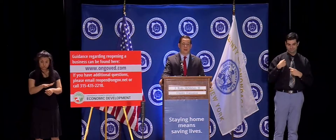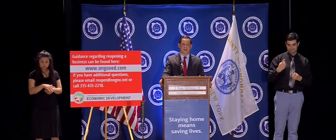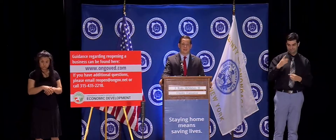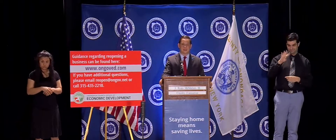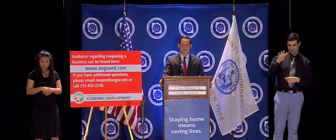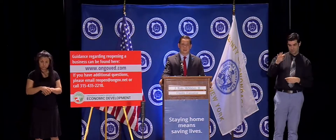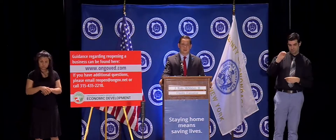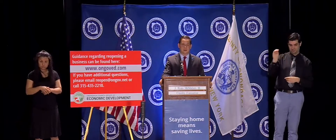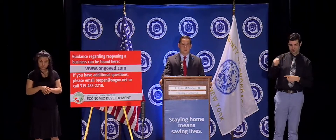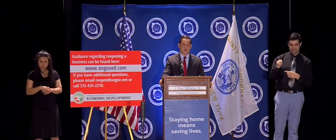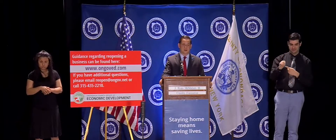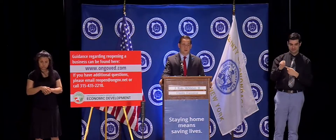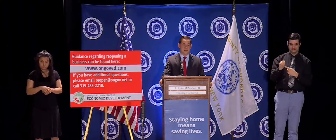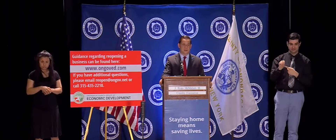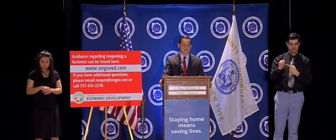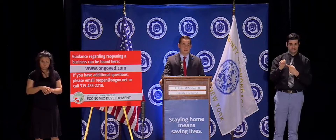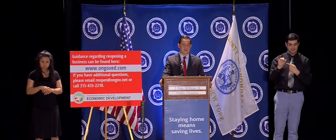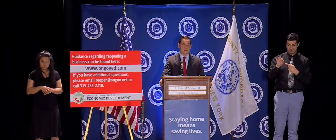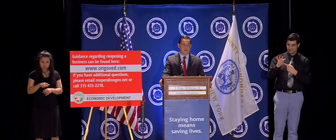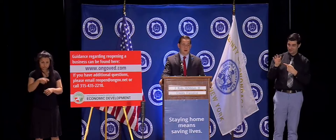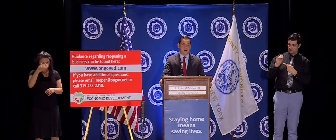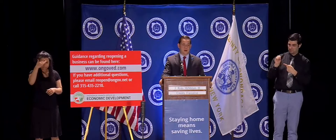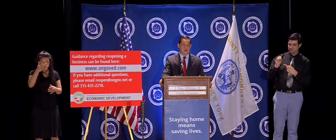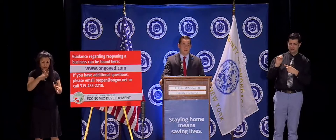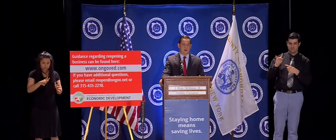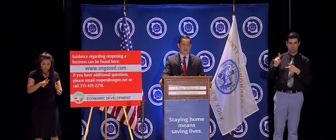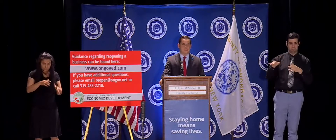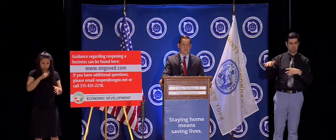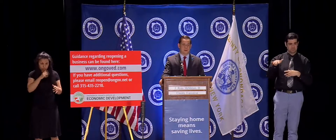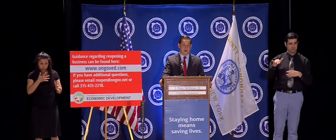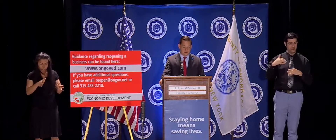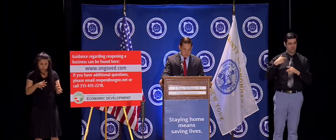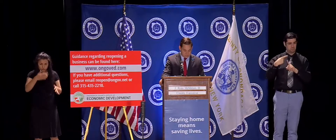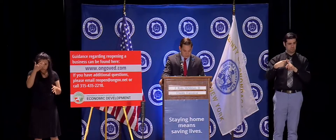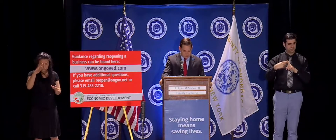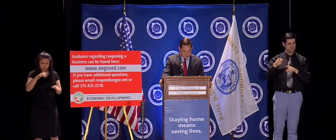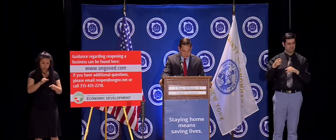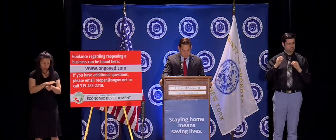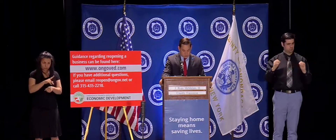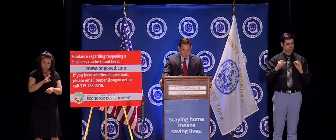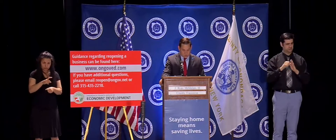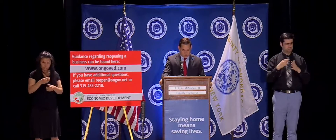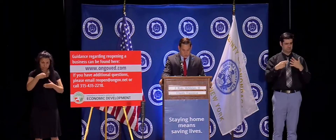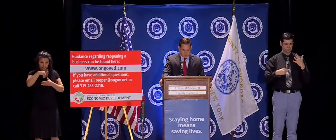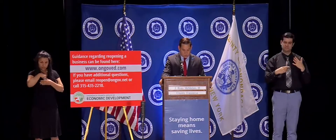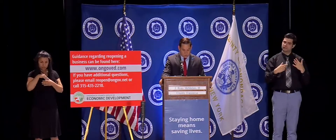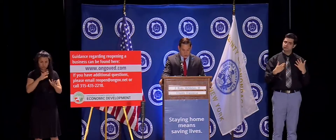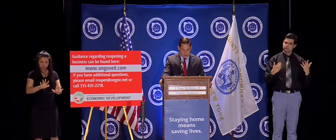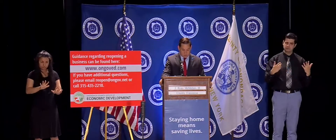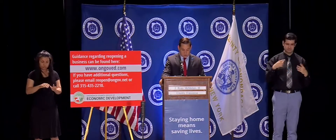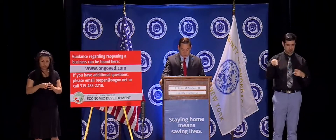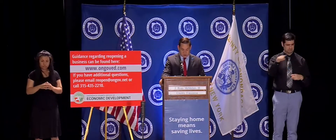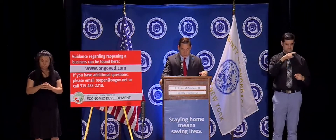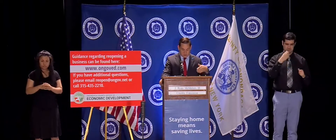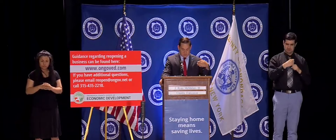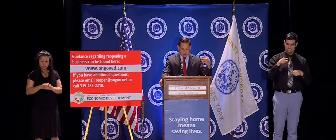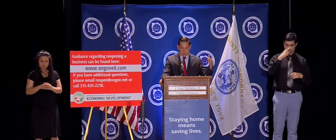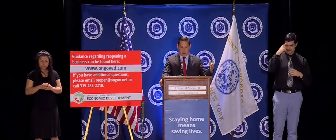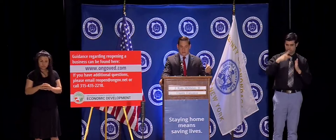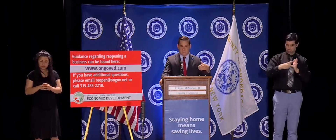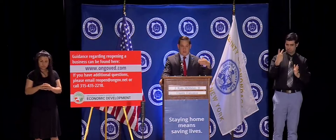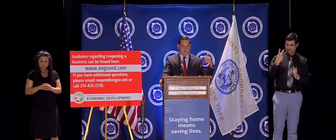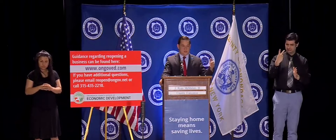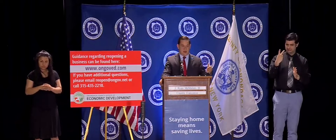120 cases, 130 cases have been asymptomatic. So we're doing